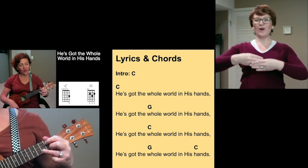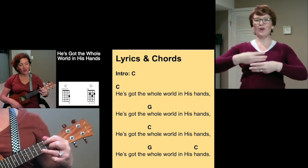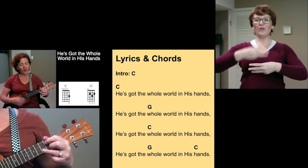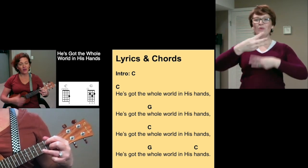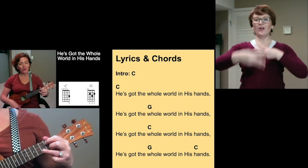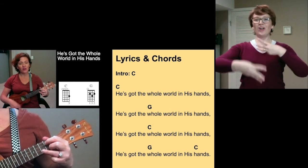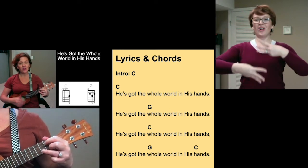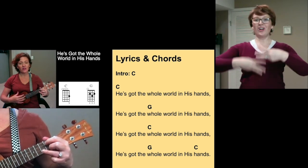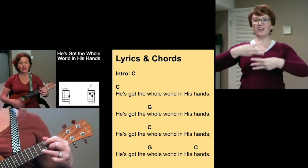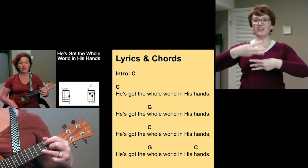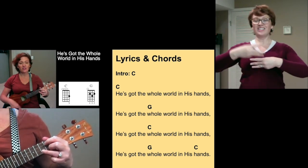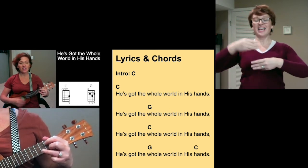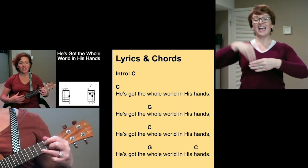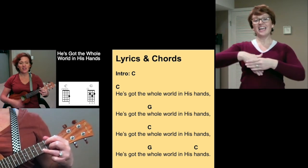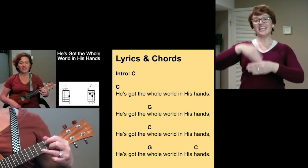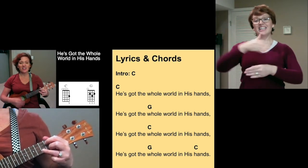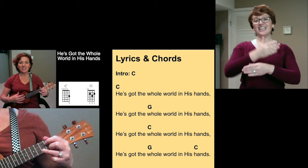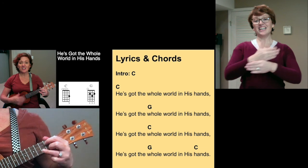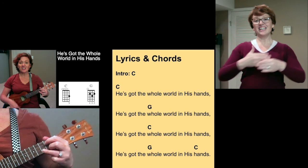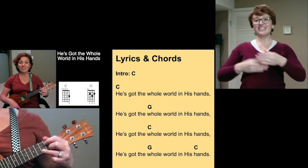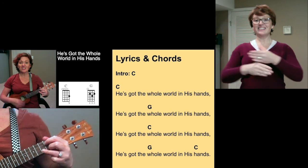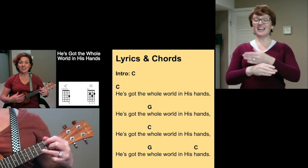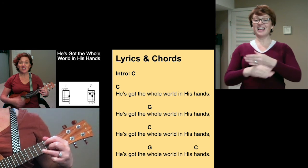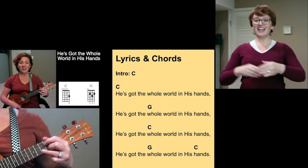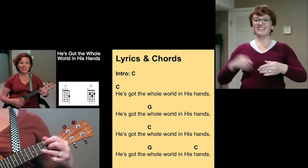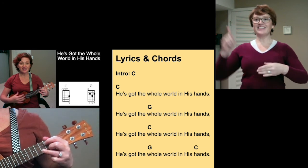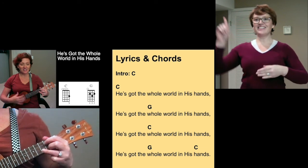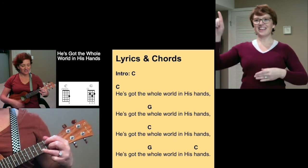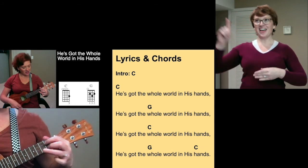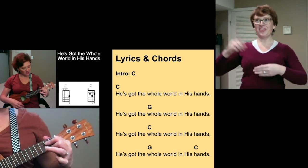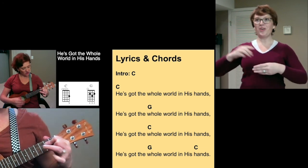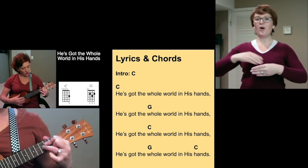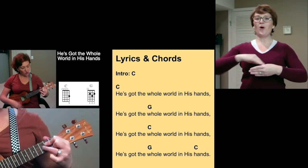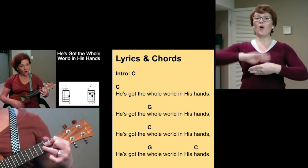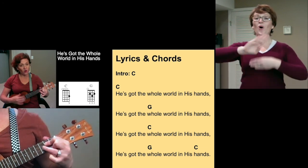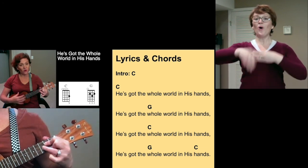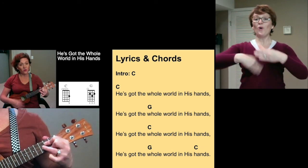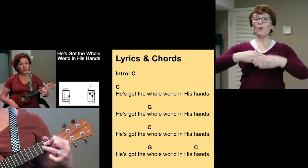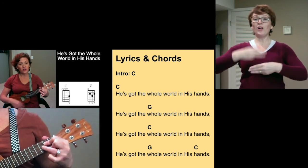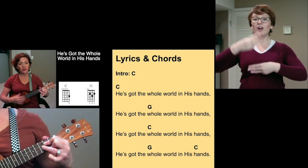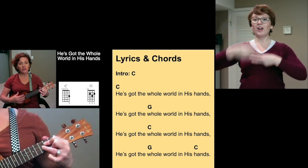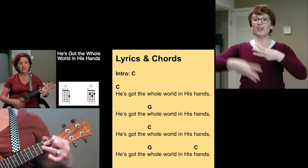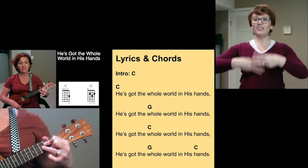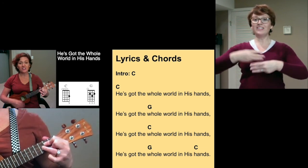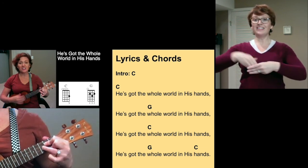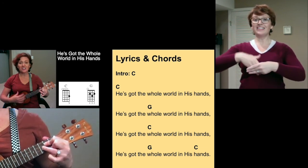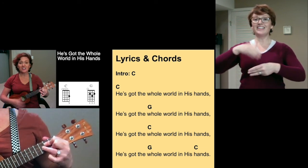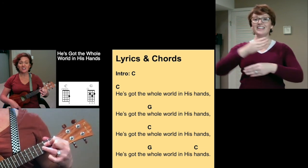whole world in his hands. He's got the whole world in